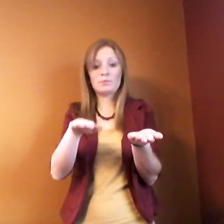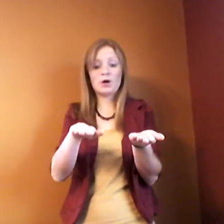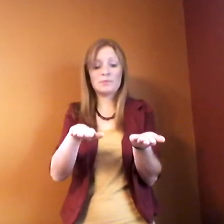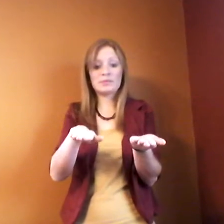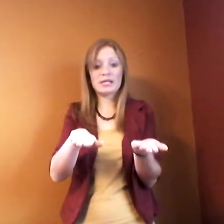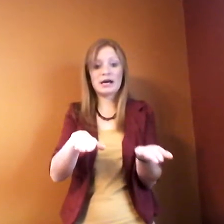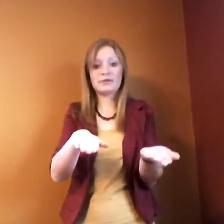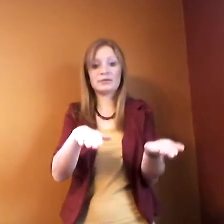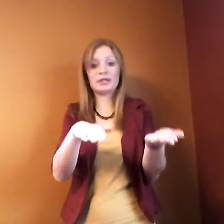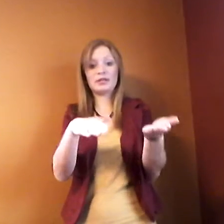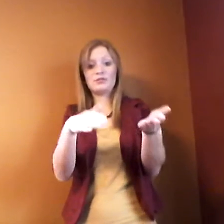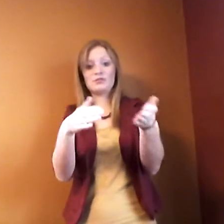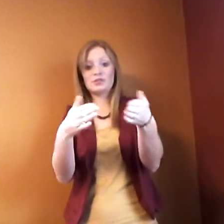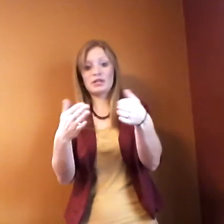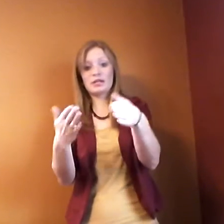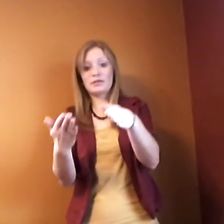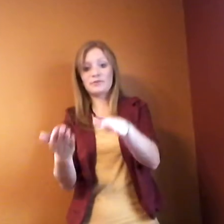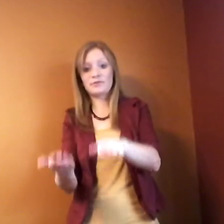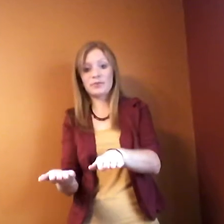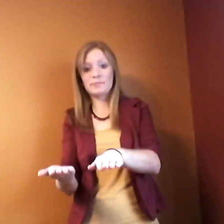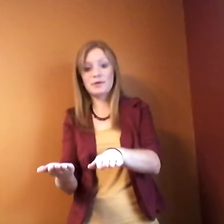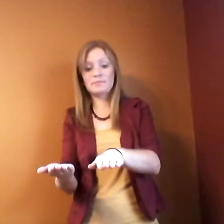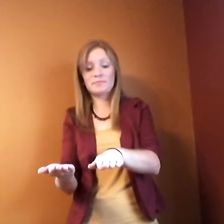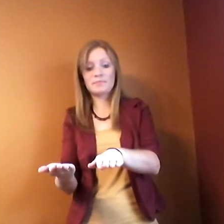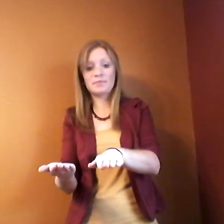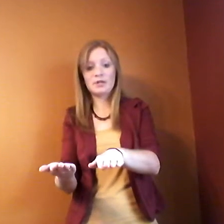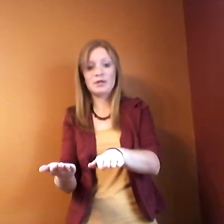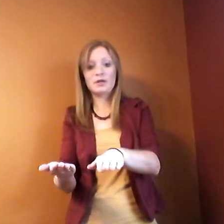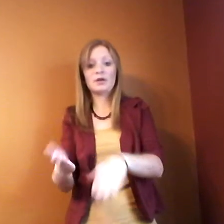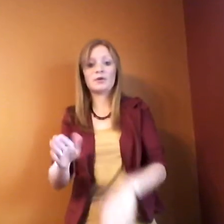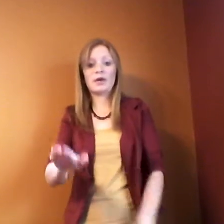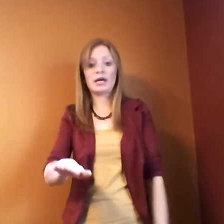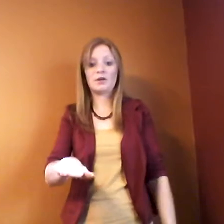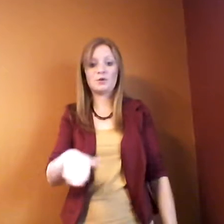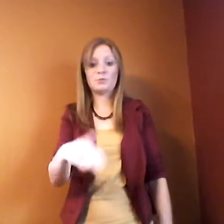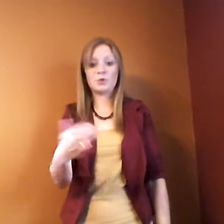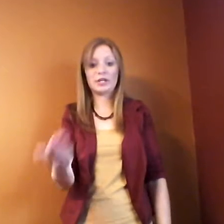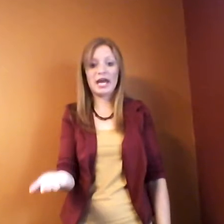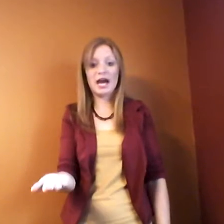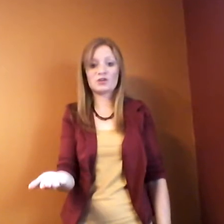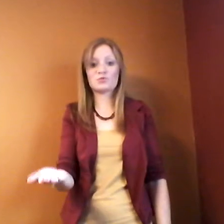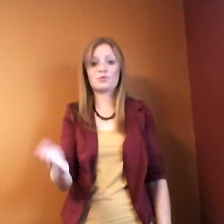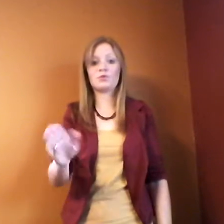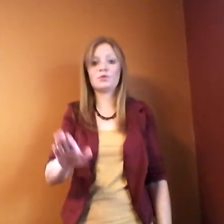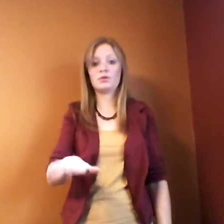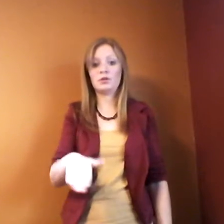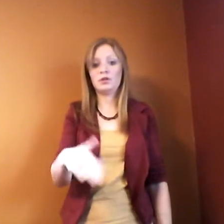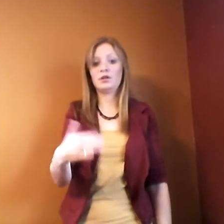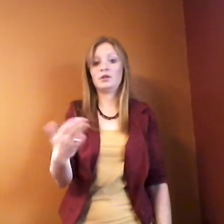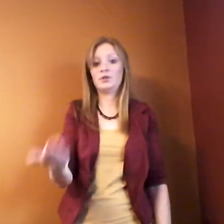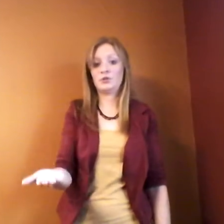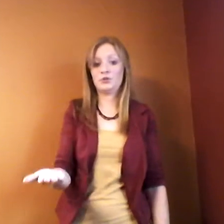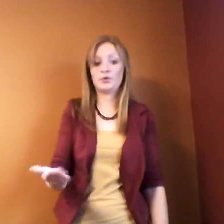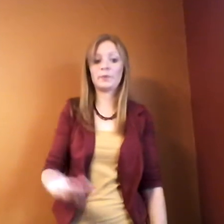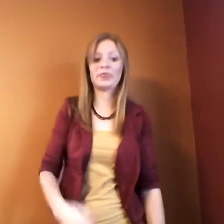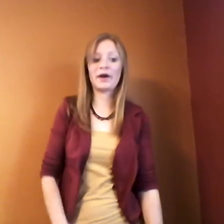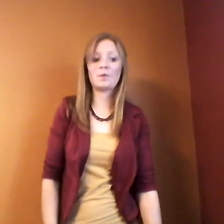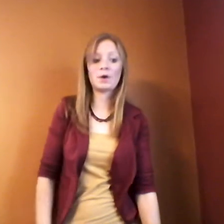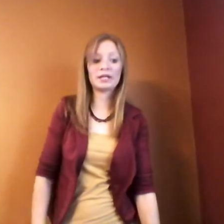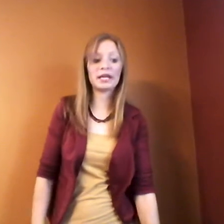palm's down and you just kind of flip them. Okay, or more casual. You could do it with that 1 hand.